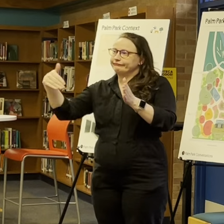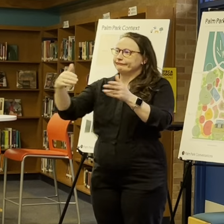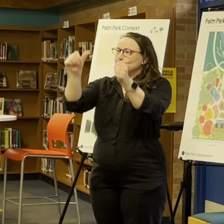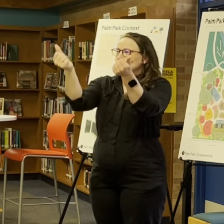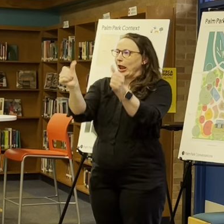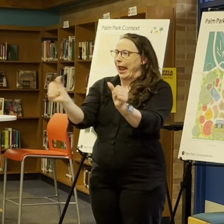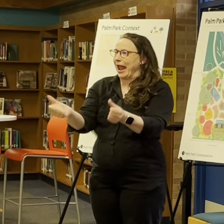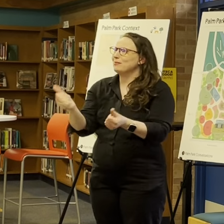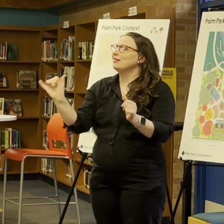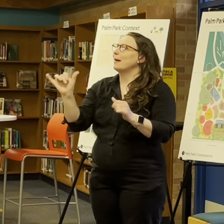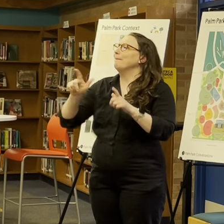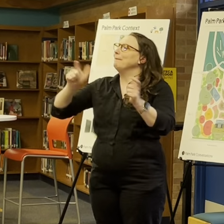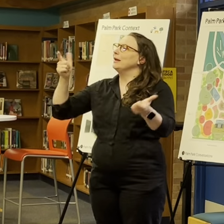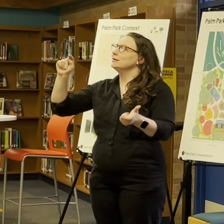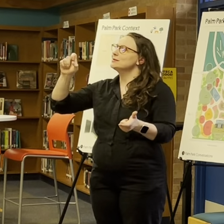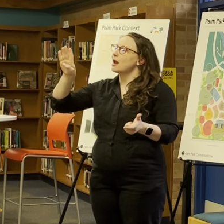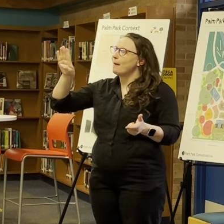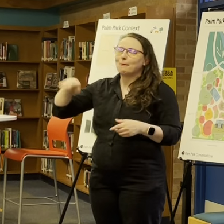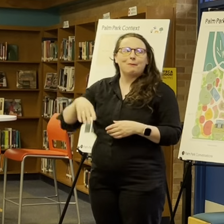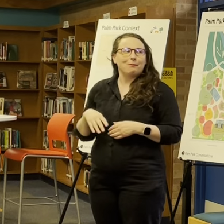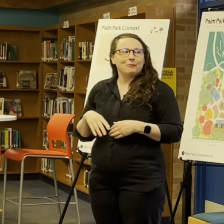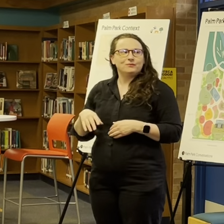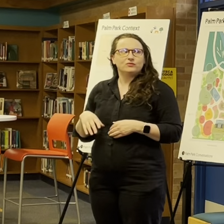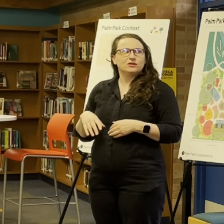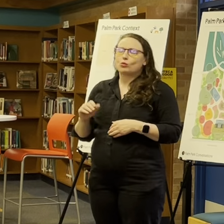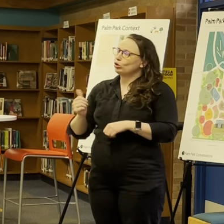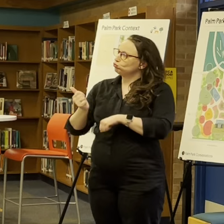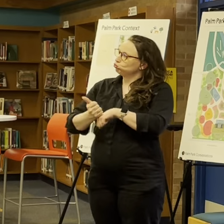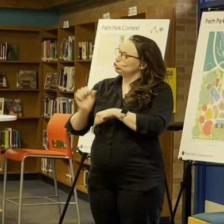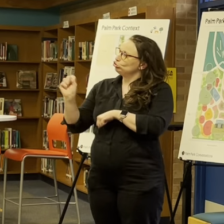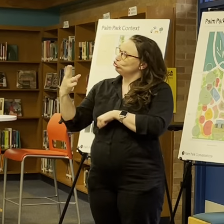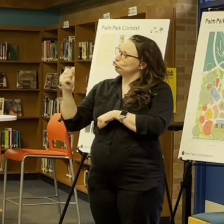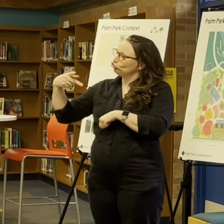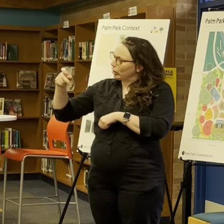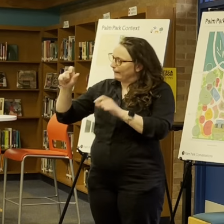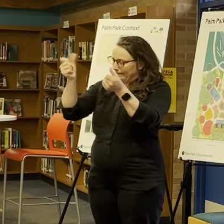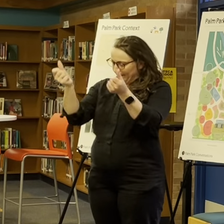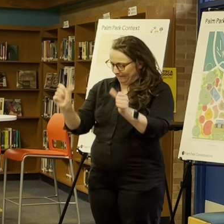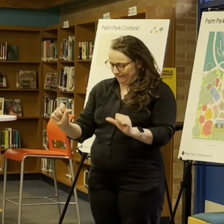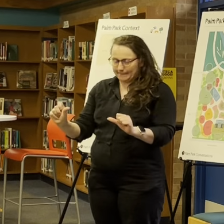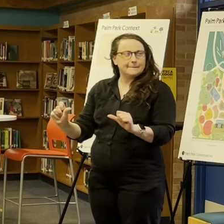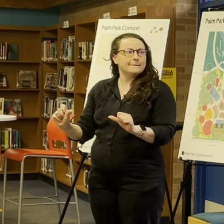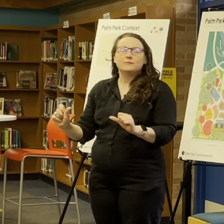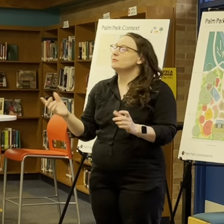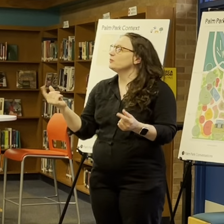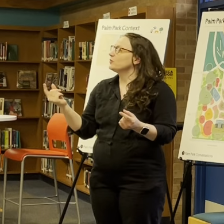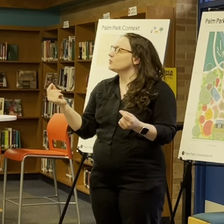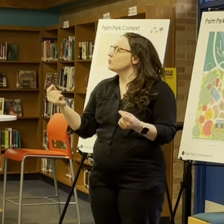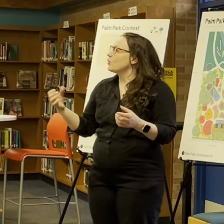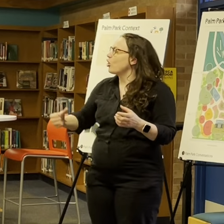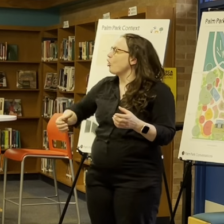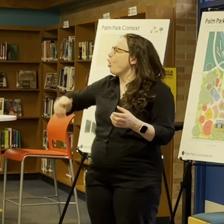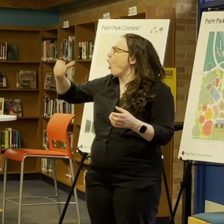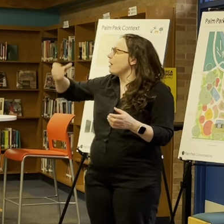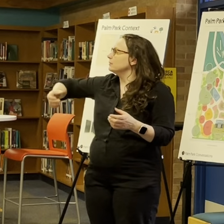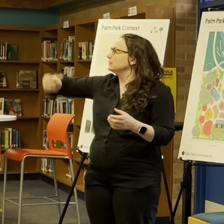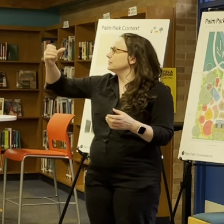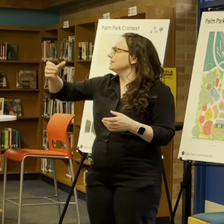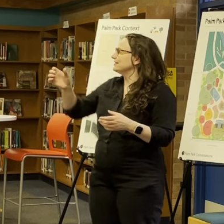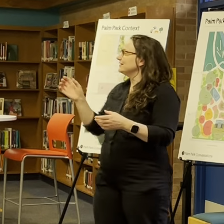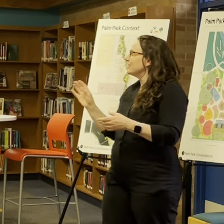big tub. And we want to mark that shape by bringing some columns up to support a shade